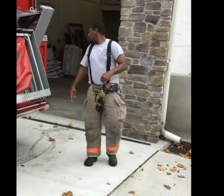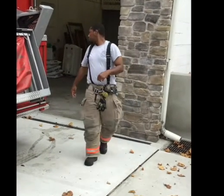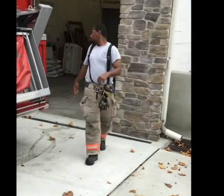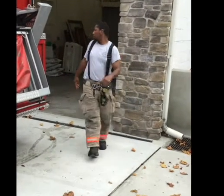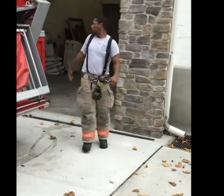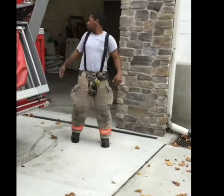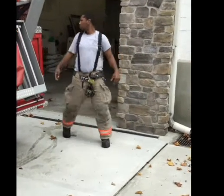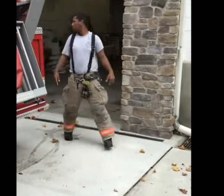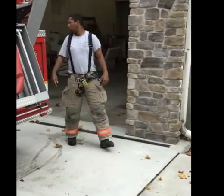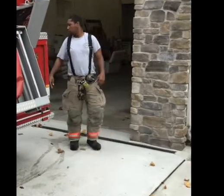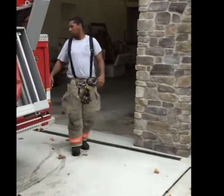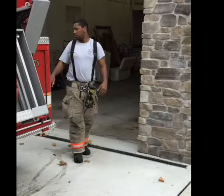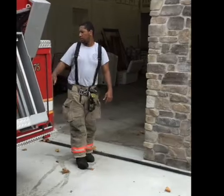and you would fill it up with water.